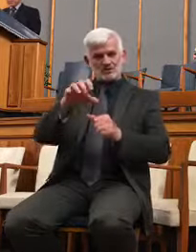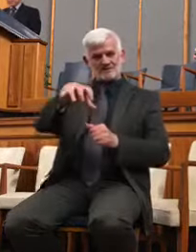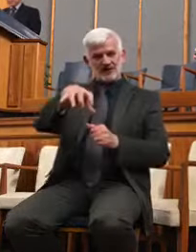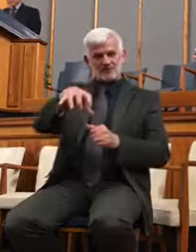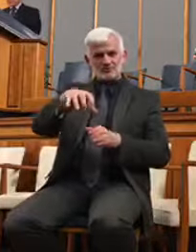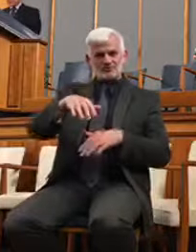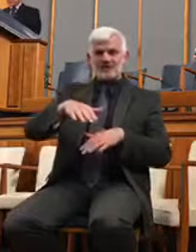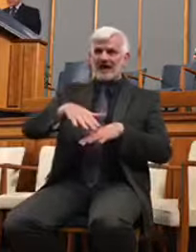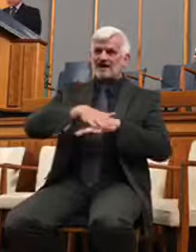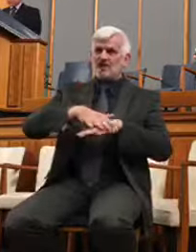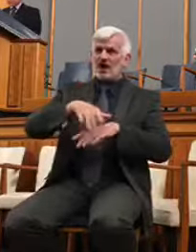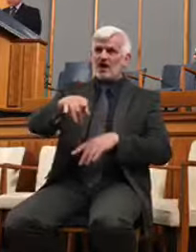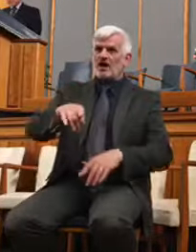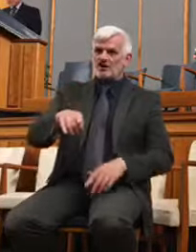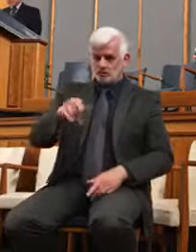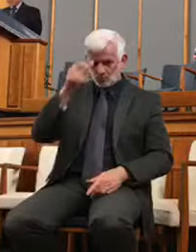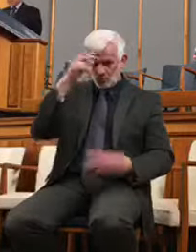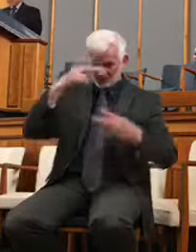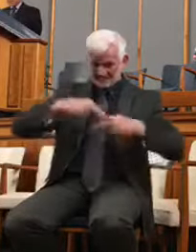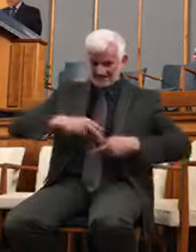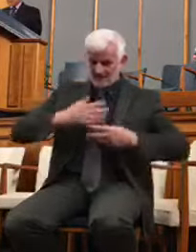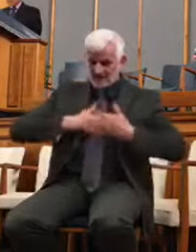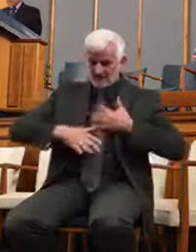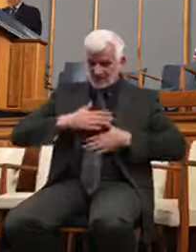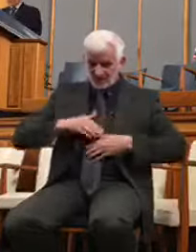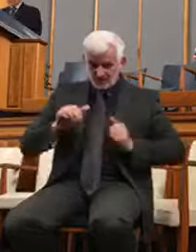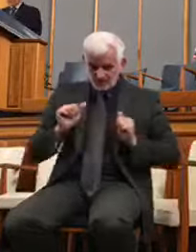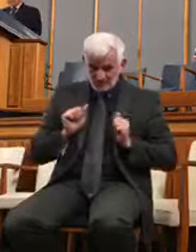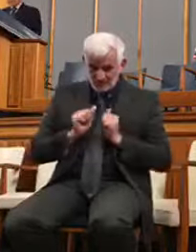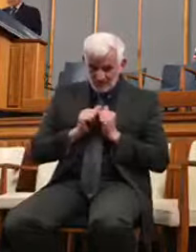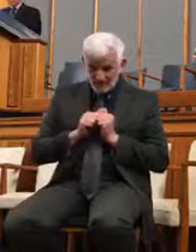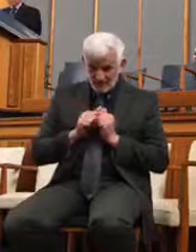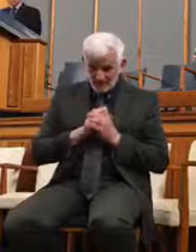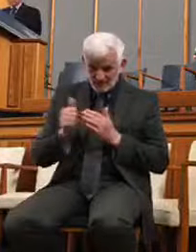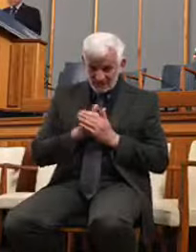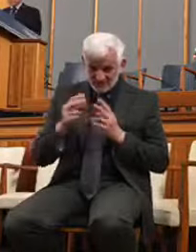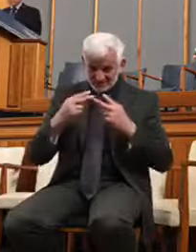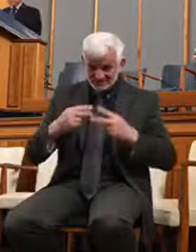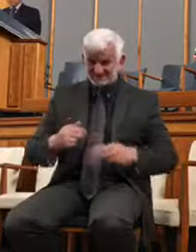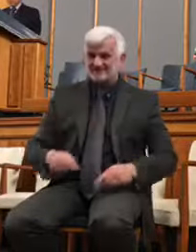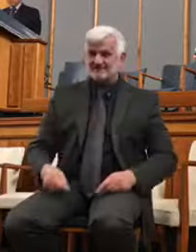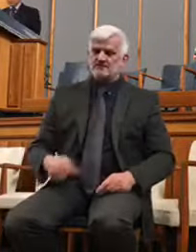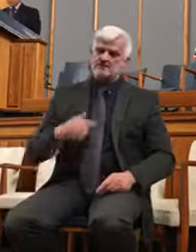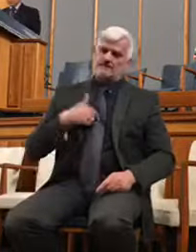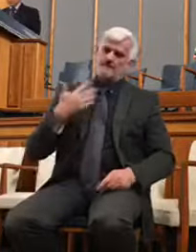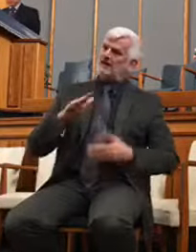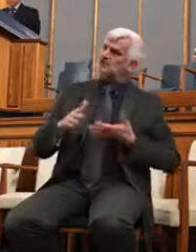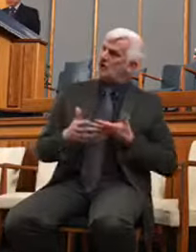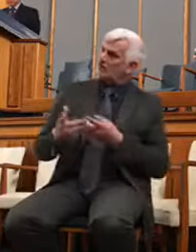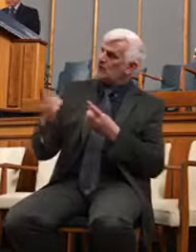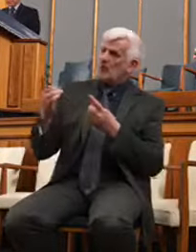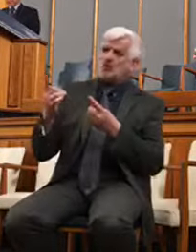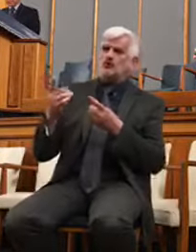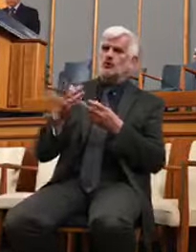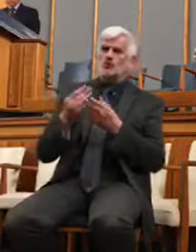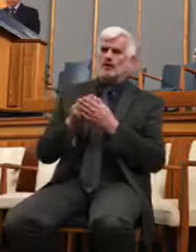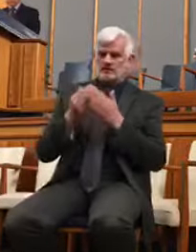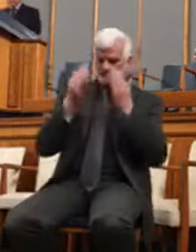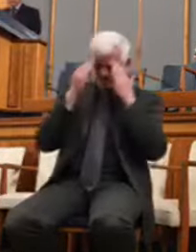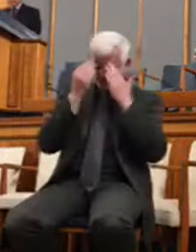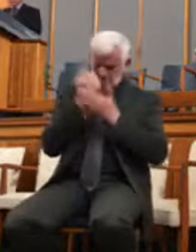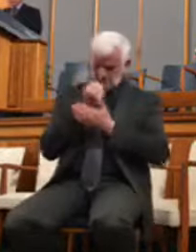Asia, after what manner I have been with you at all seasons, serving the Lord with all humility of